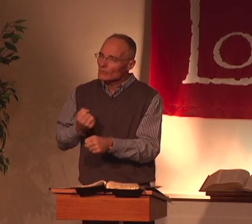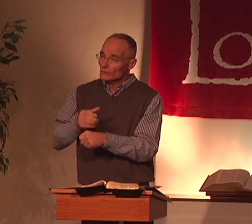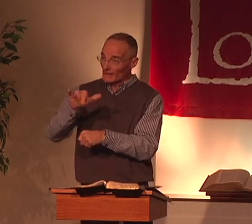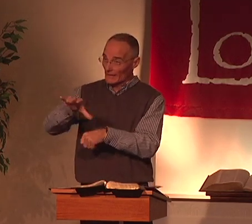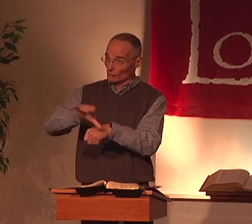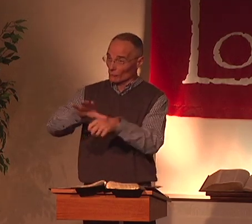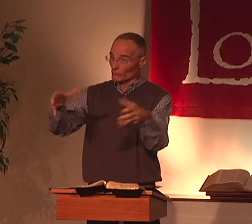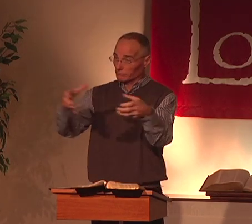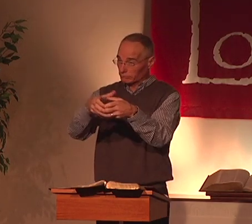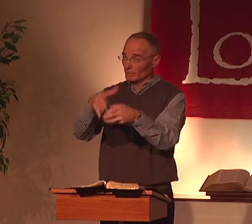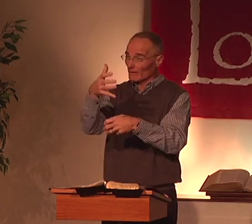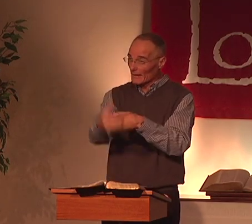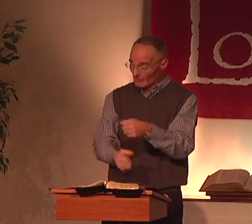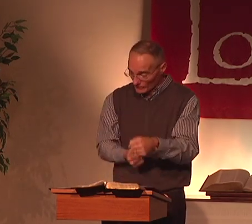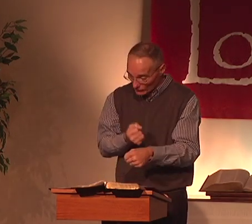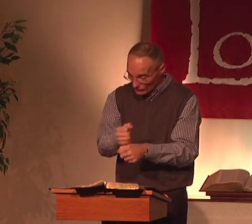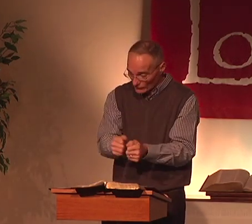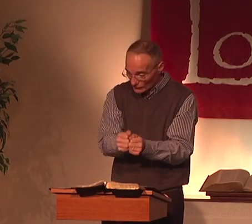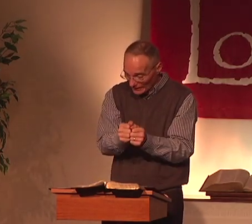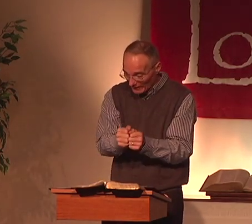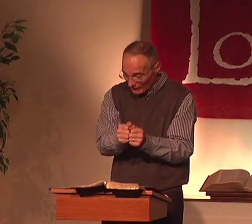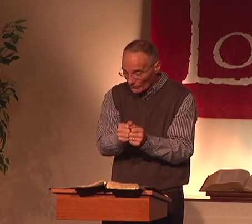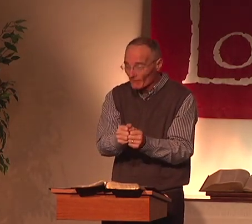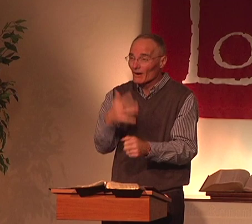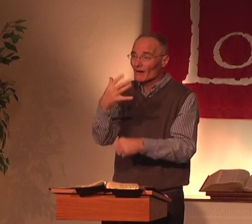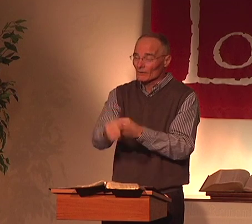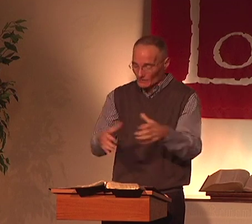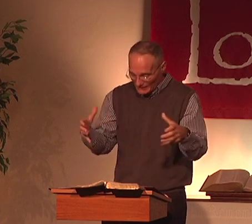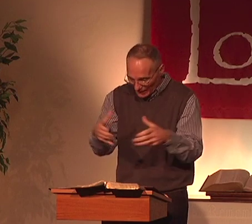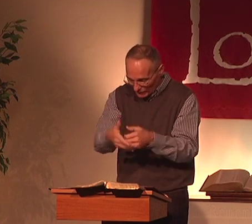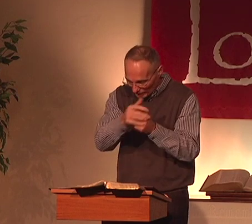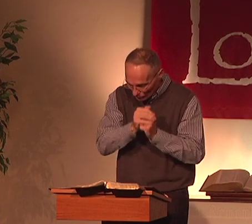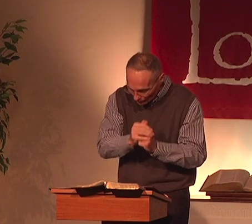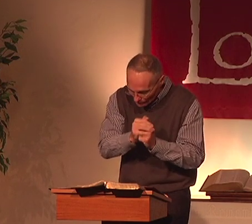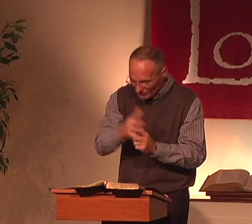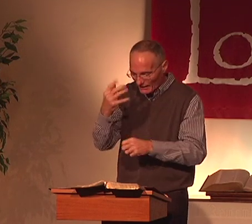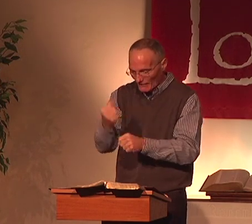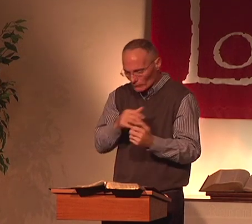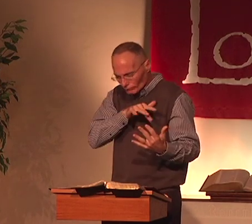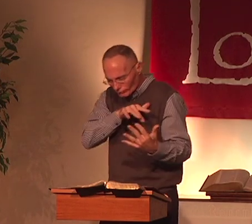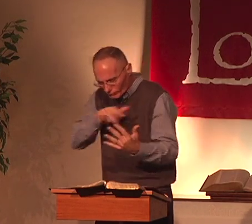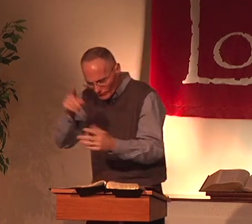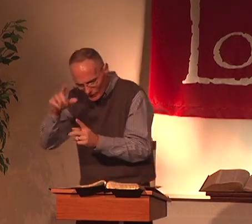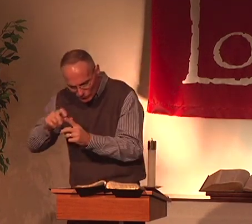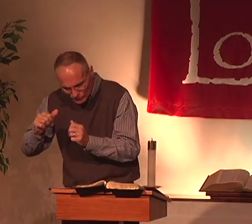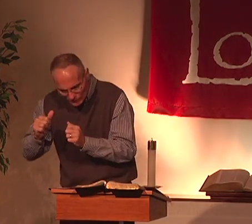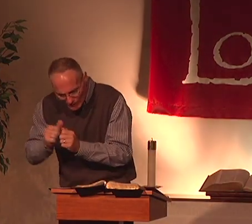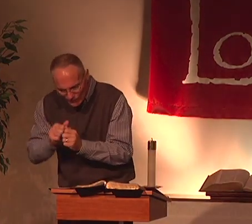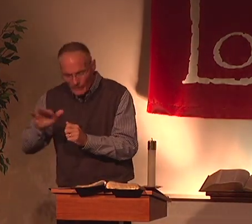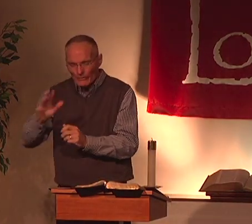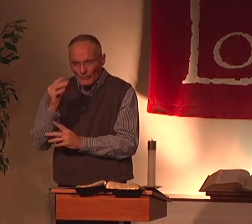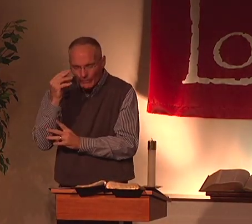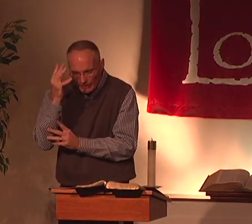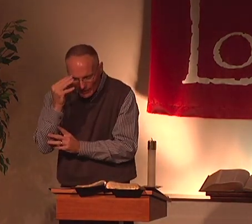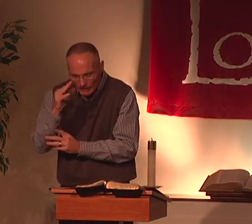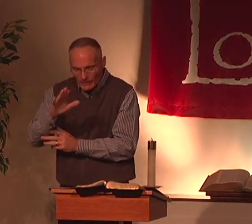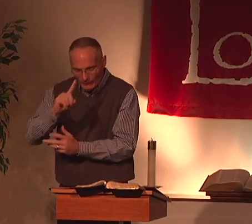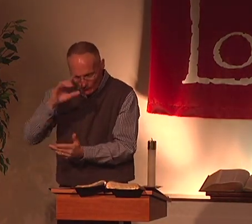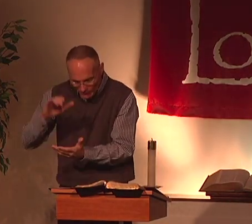Five years That church Was together Five years They were together Five years together Through worship Through bible study Studying his word